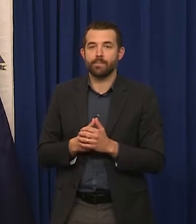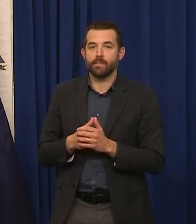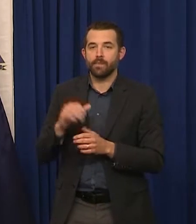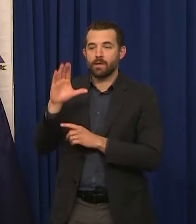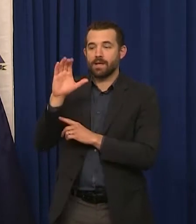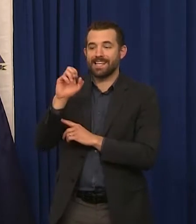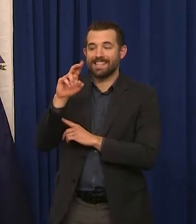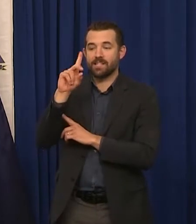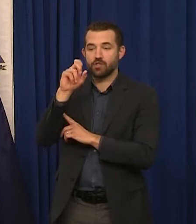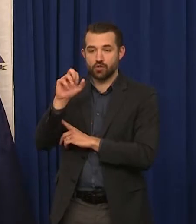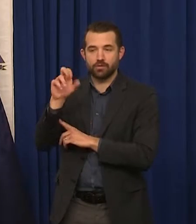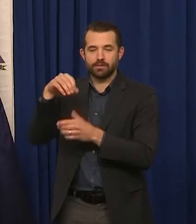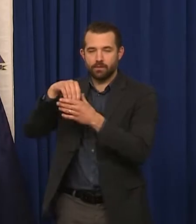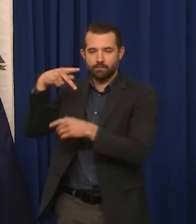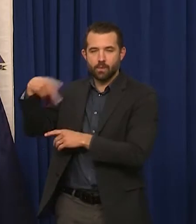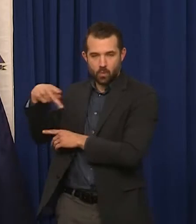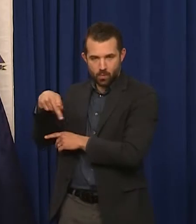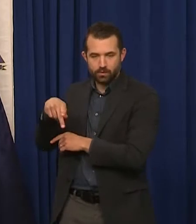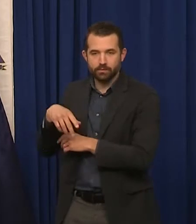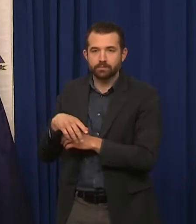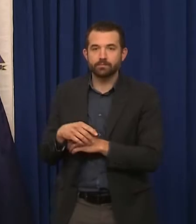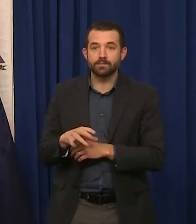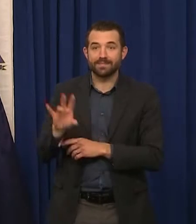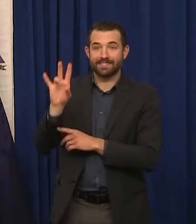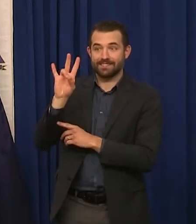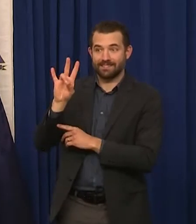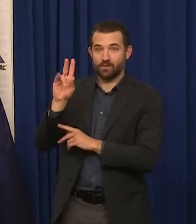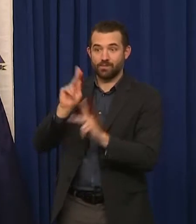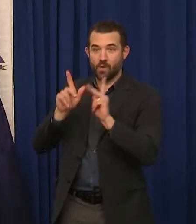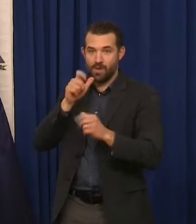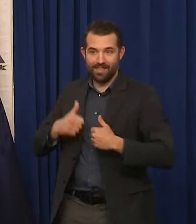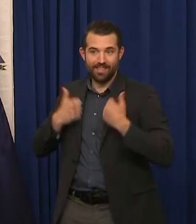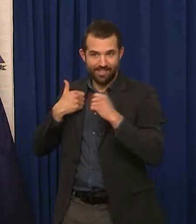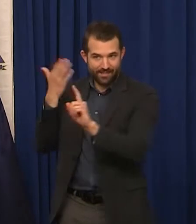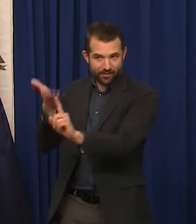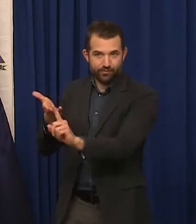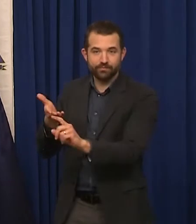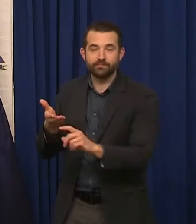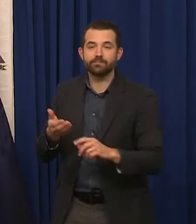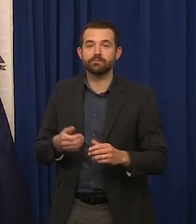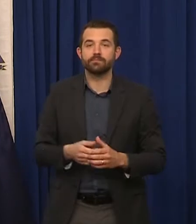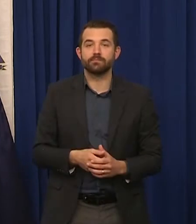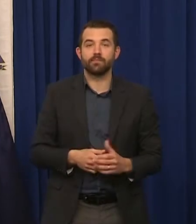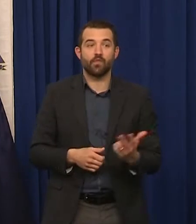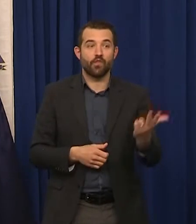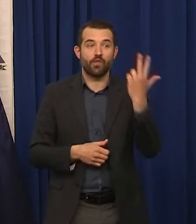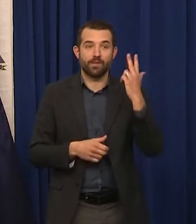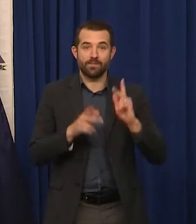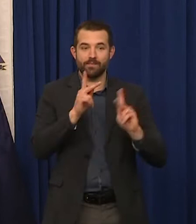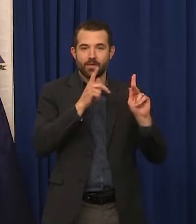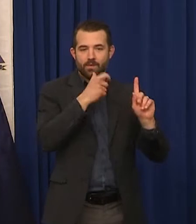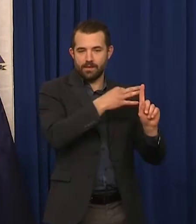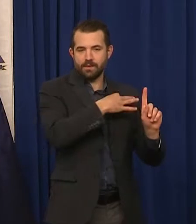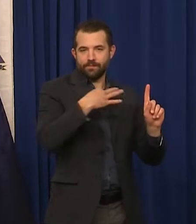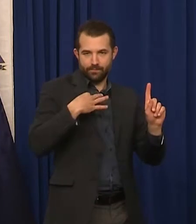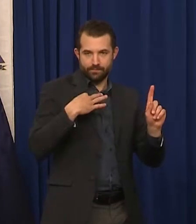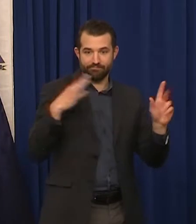Portland, 7 residents and 3 staff have been diagnosed, for a total of 10, which is the same as